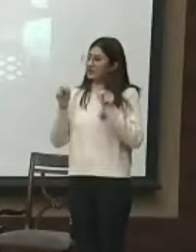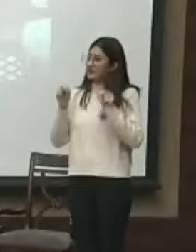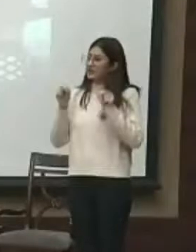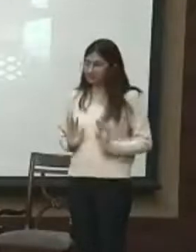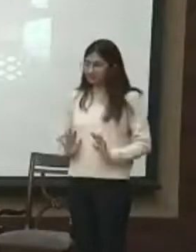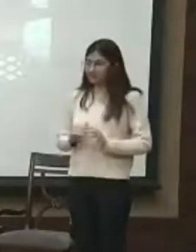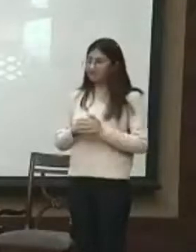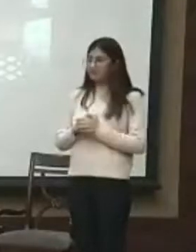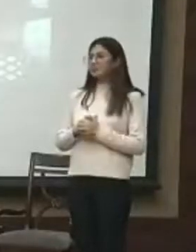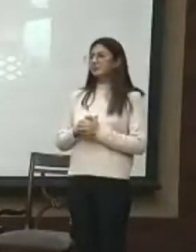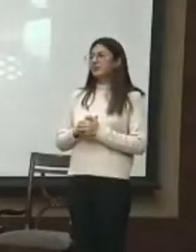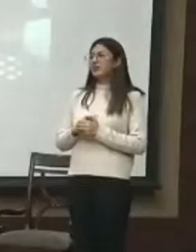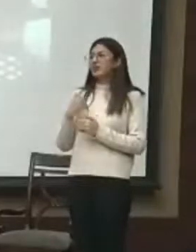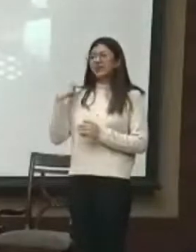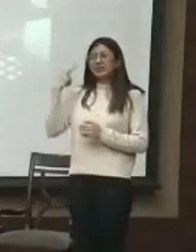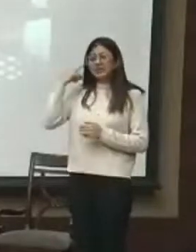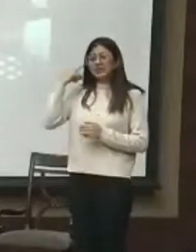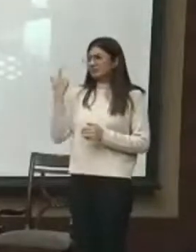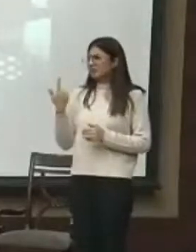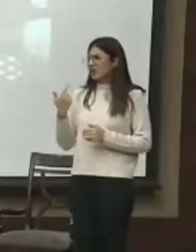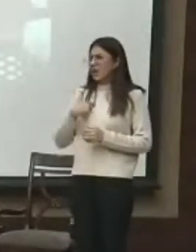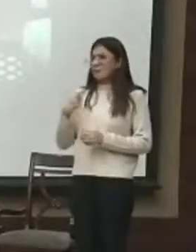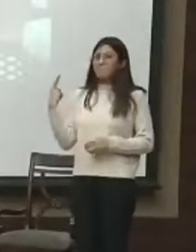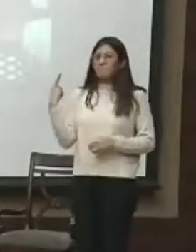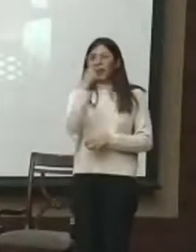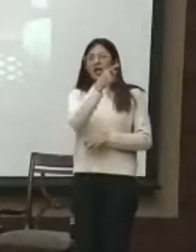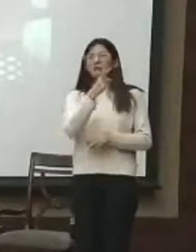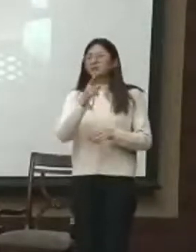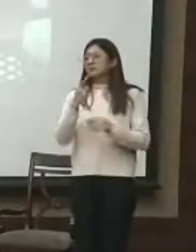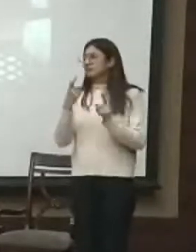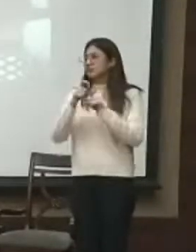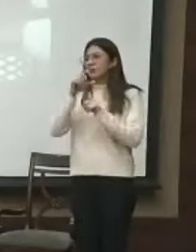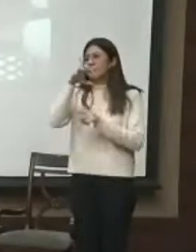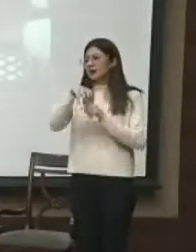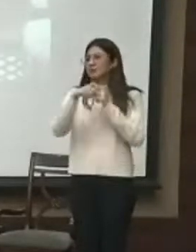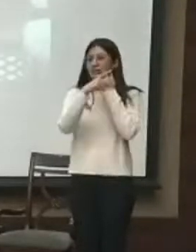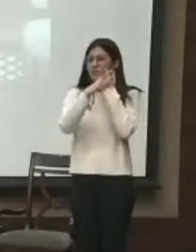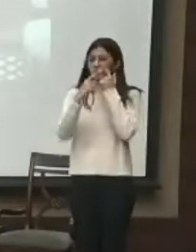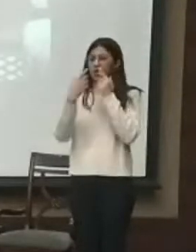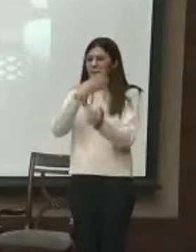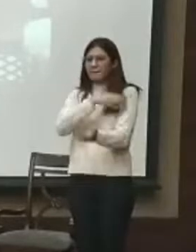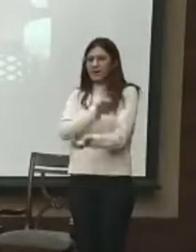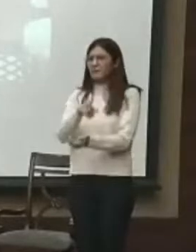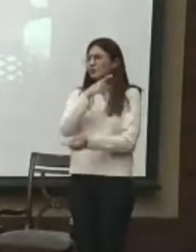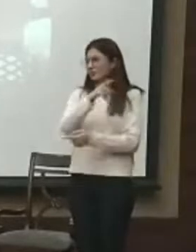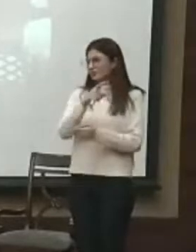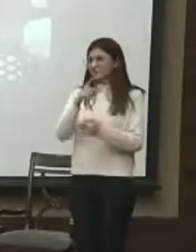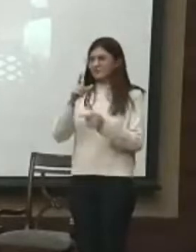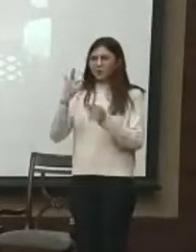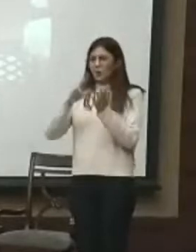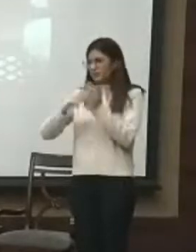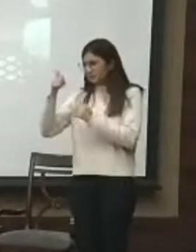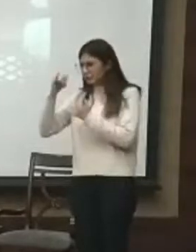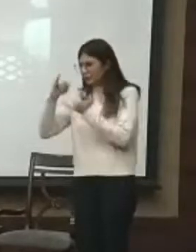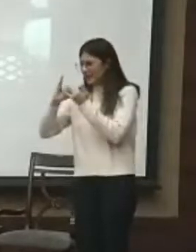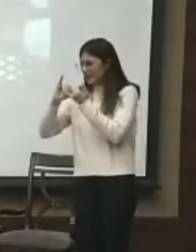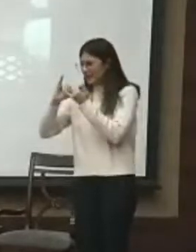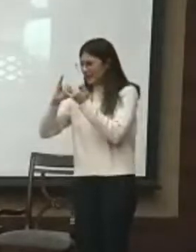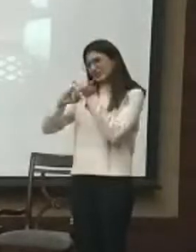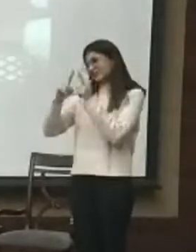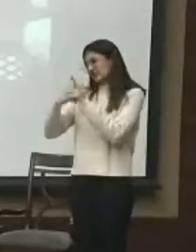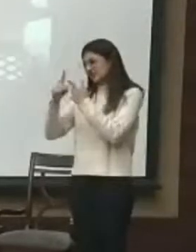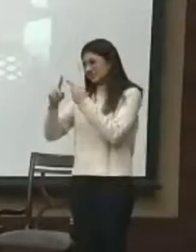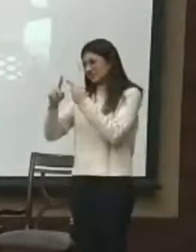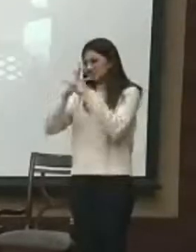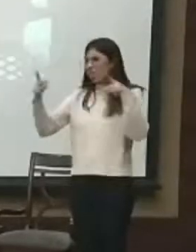think we cannot blame the Department of Persons or with Empowerment for Persons with Disability or Ministry of Social Justice and Empowerment. They are doing whatever